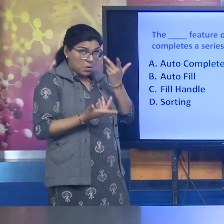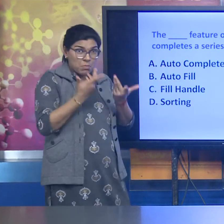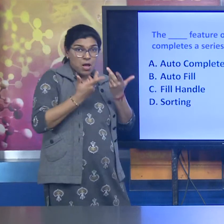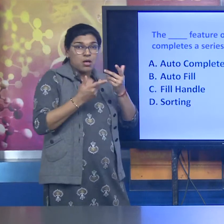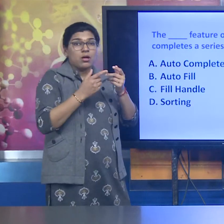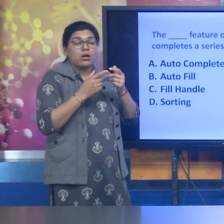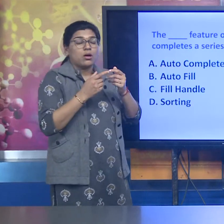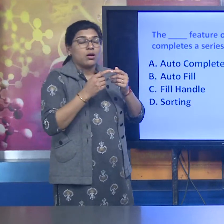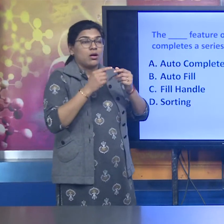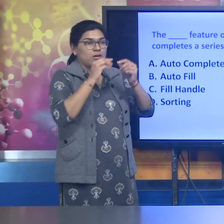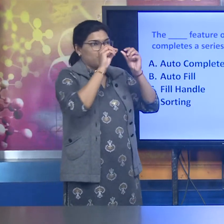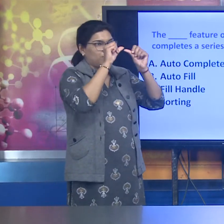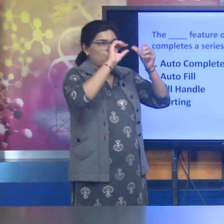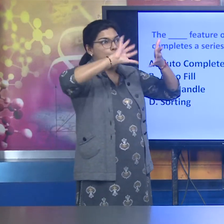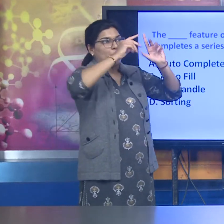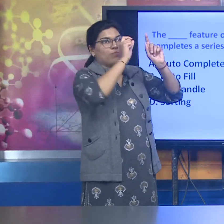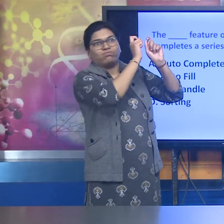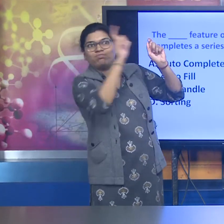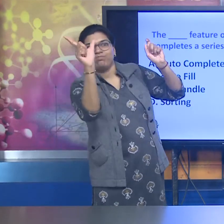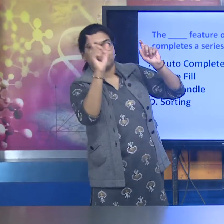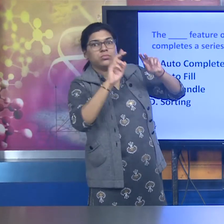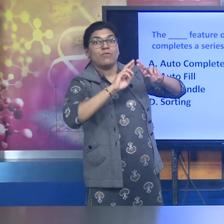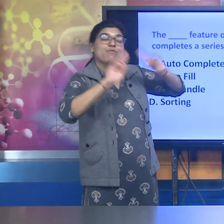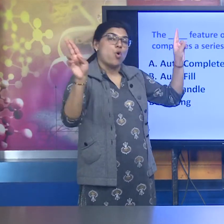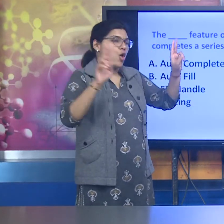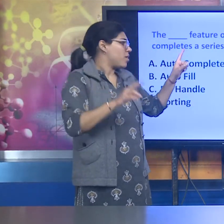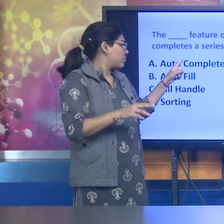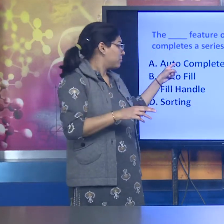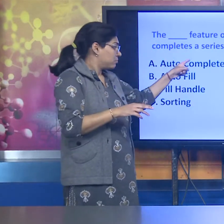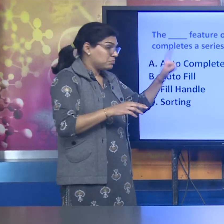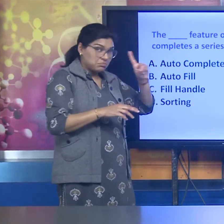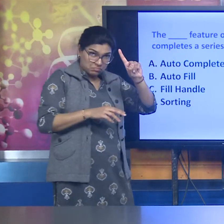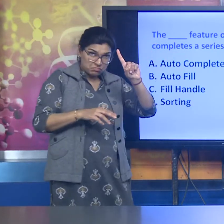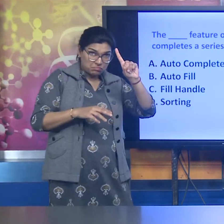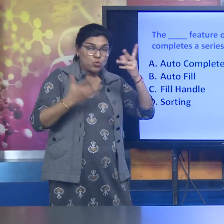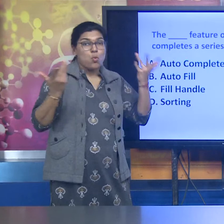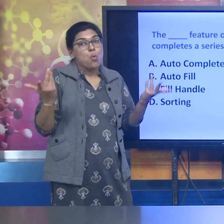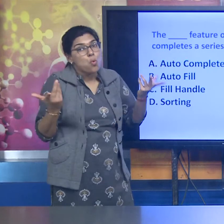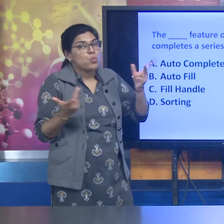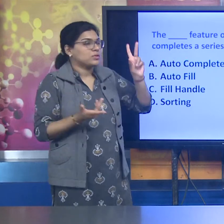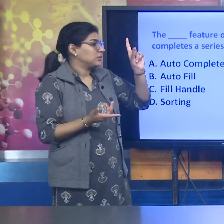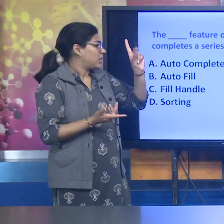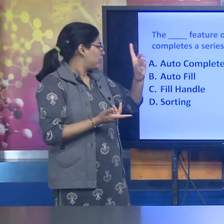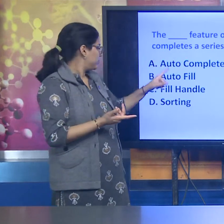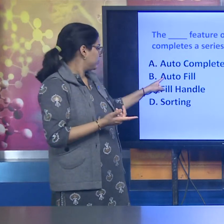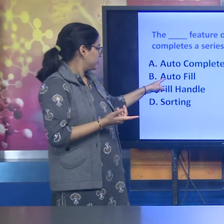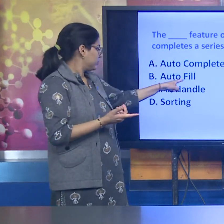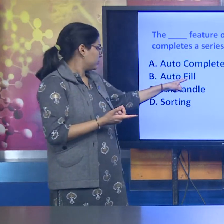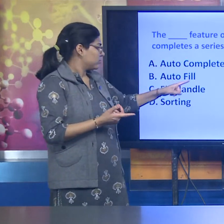MS Excel quickly completes